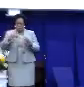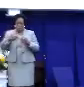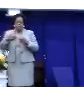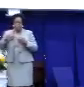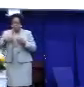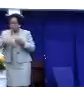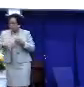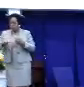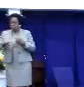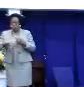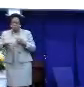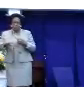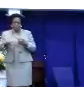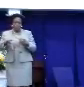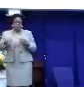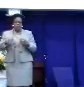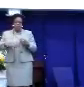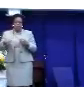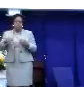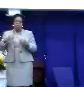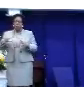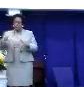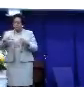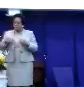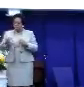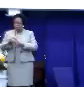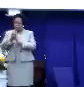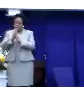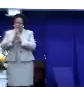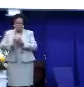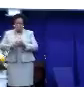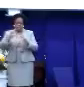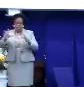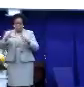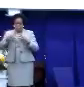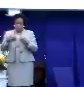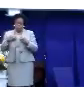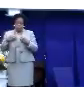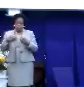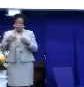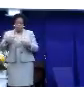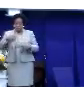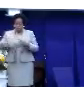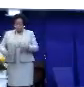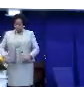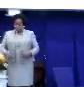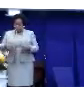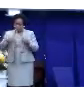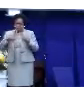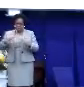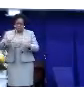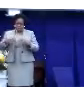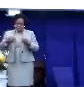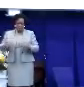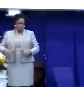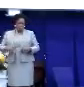it. It socially, it becomes acceptable in society, and when it becomes acceptable in